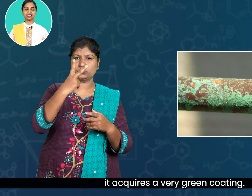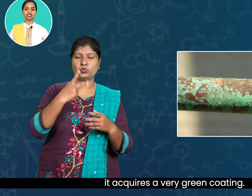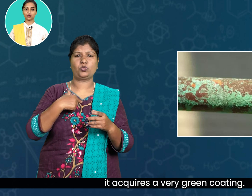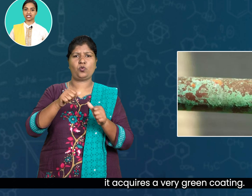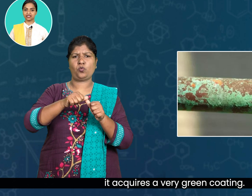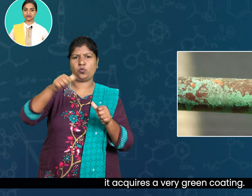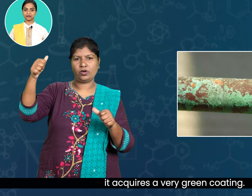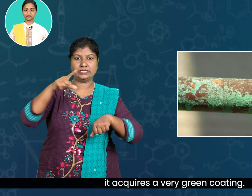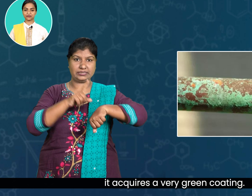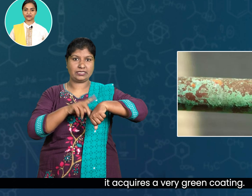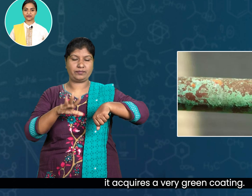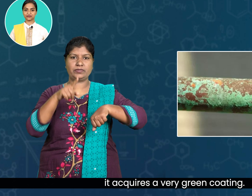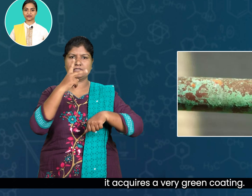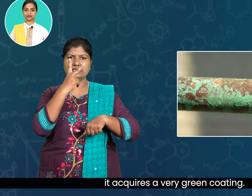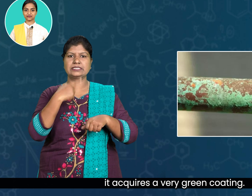dull green coating.